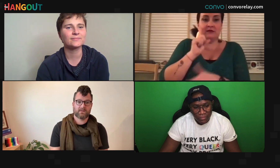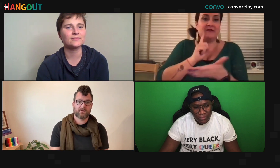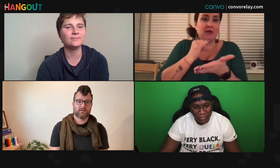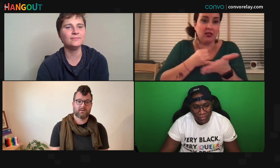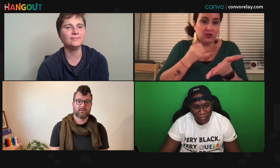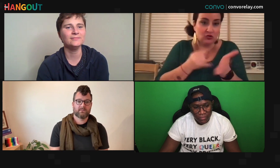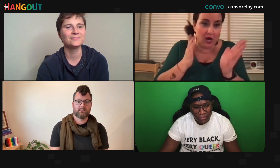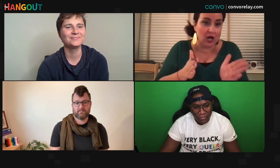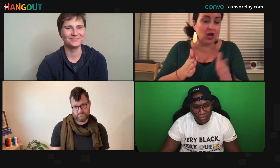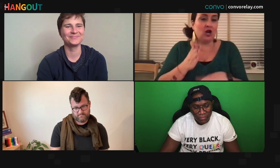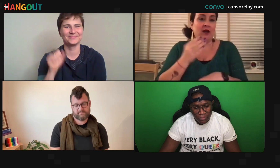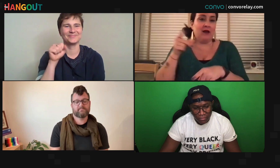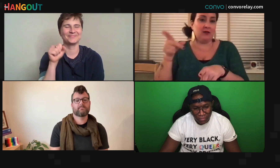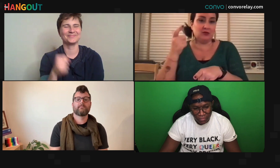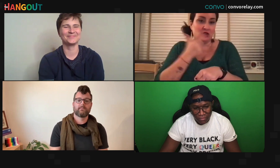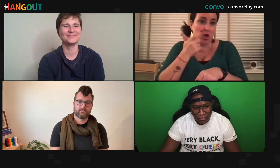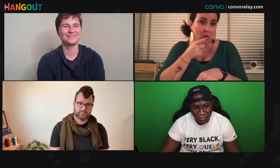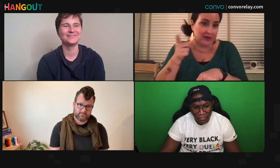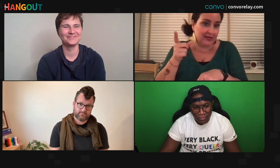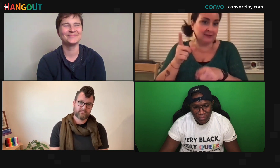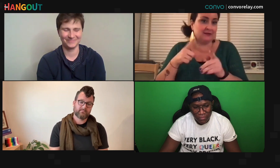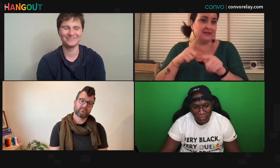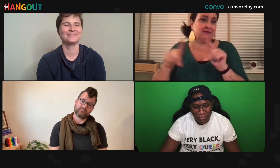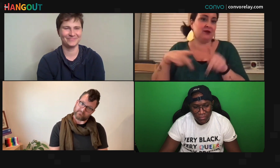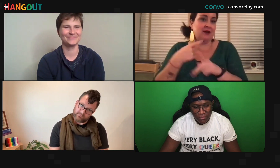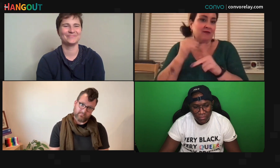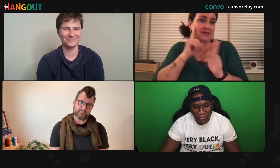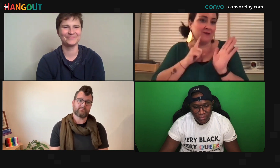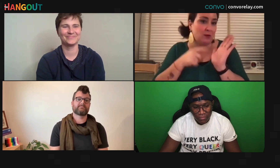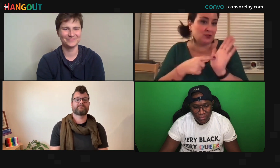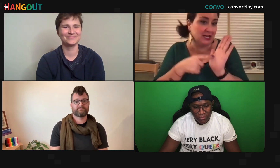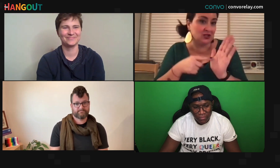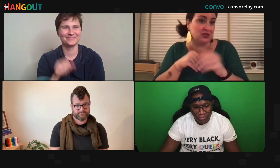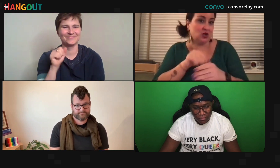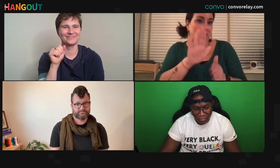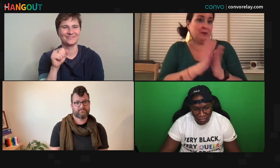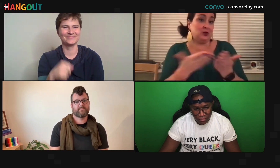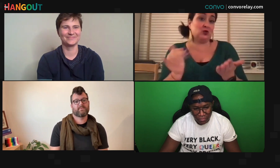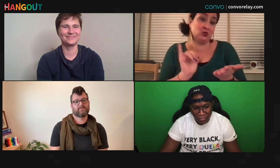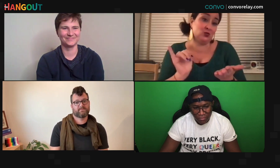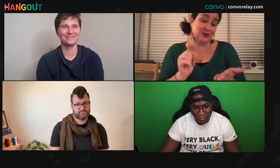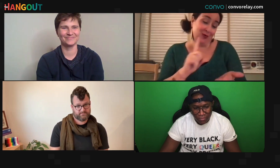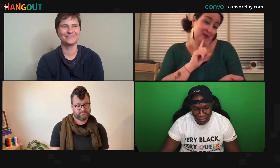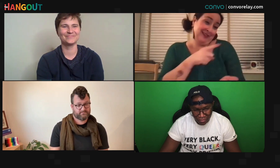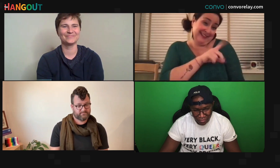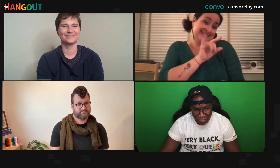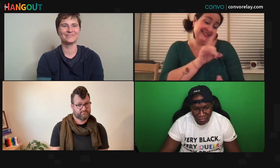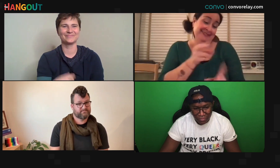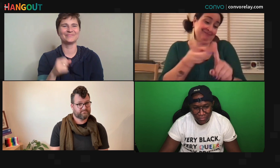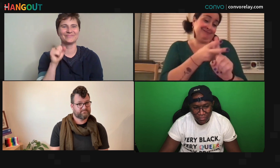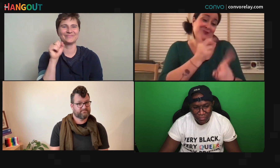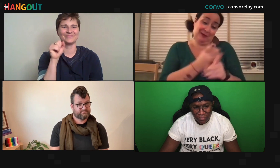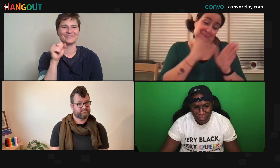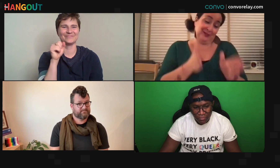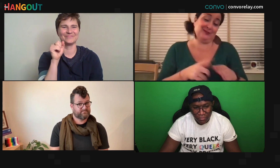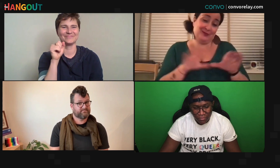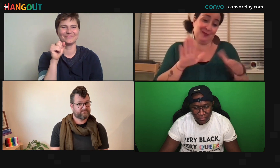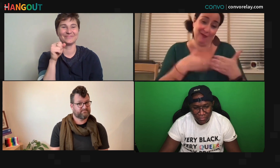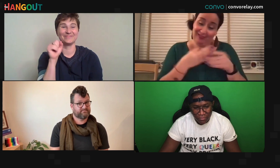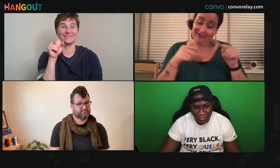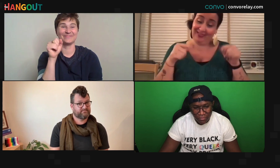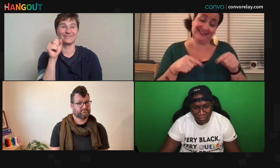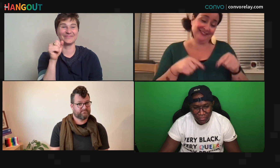view. This is Melissa here. I love that you brought in a deaf illustrator and you brought in